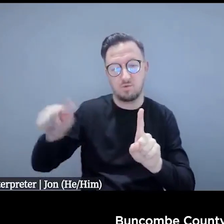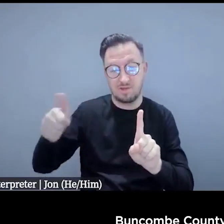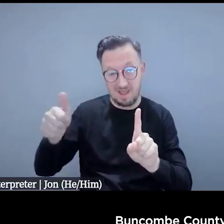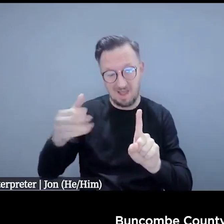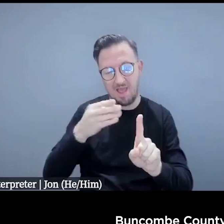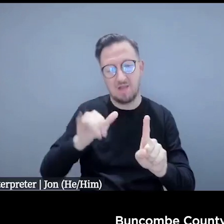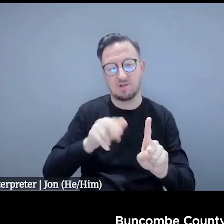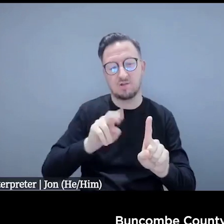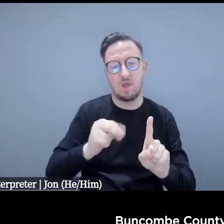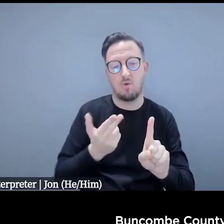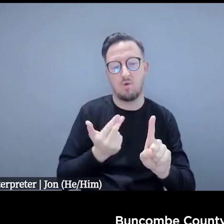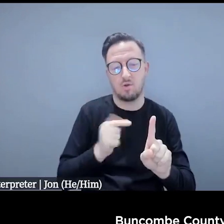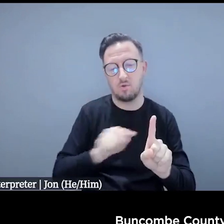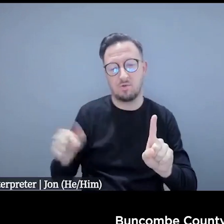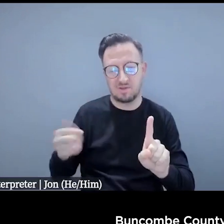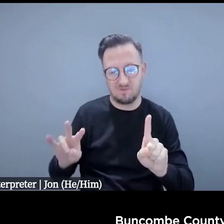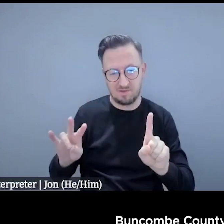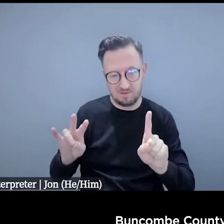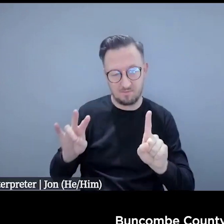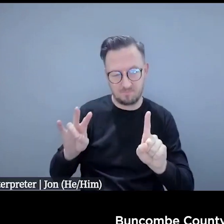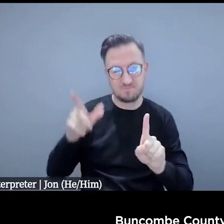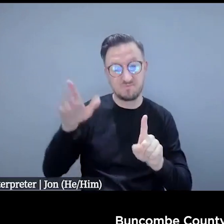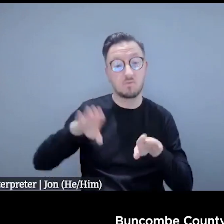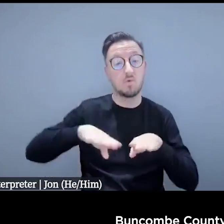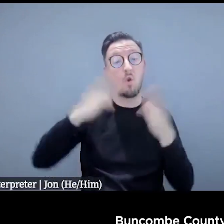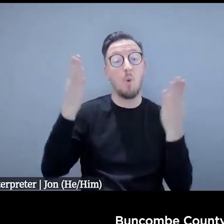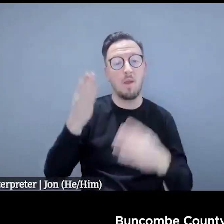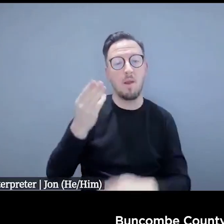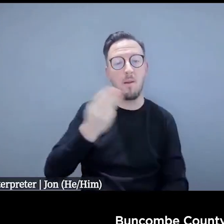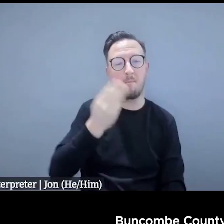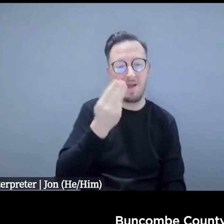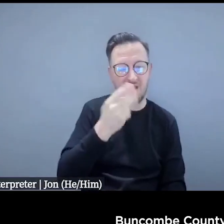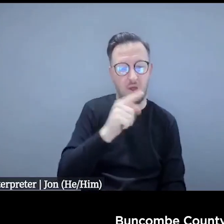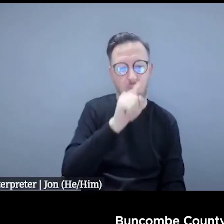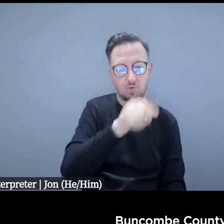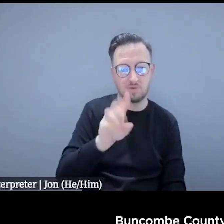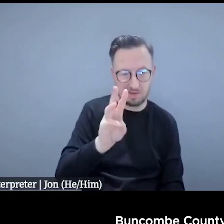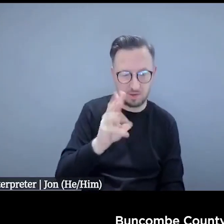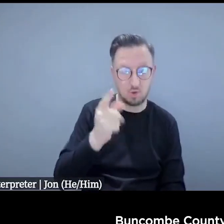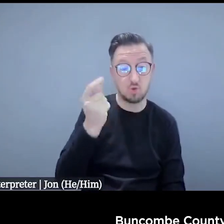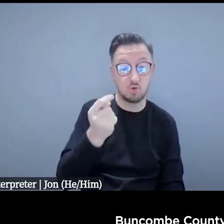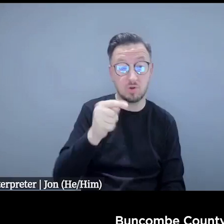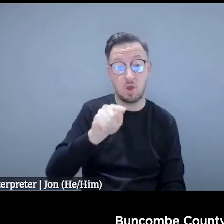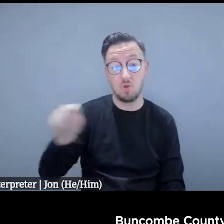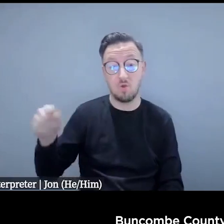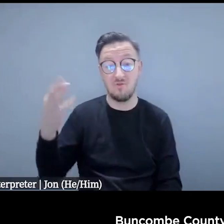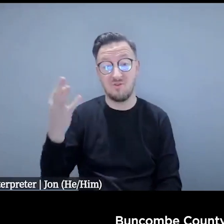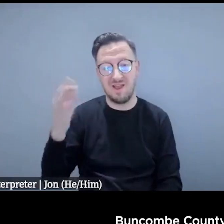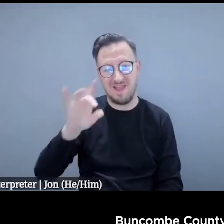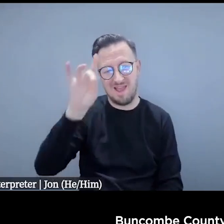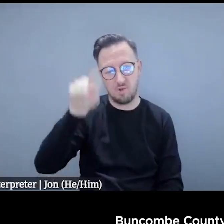17th. They will be open Monday from 1 to 6 and Tuesday through Friday from 8 till 6.